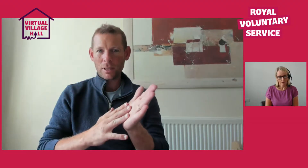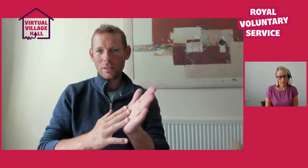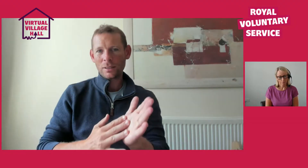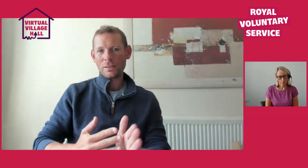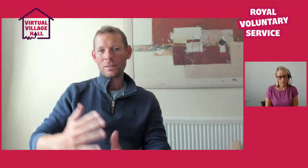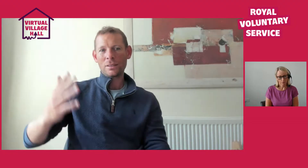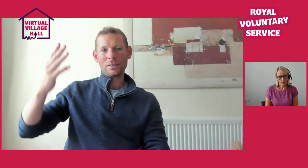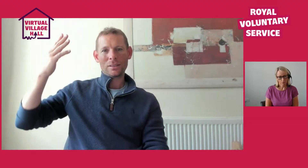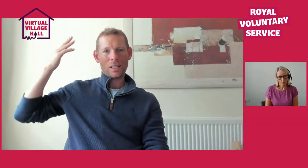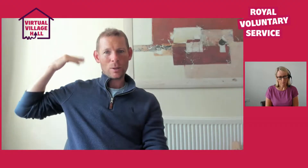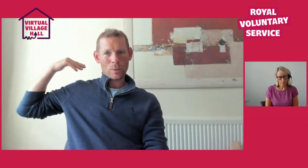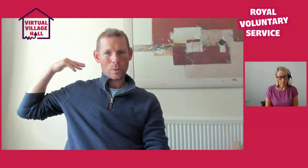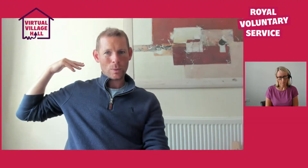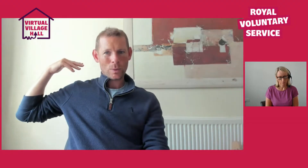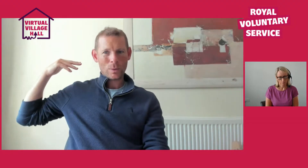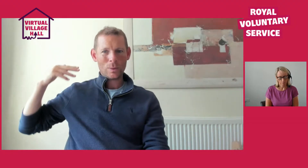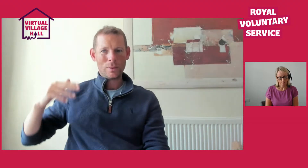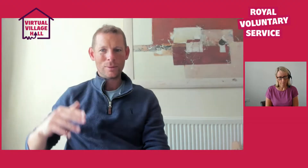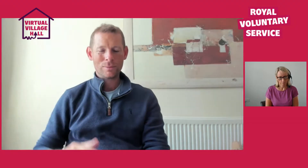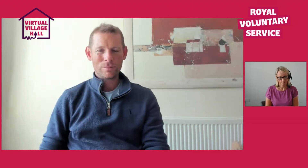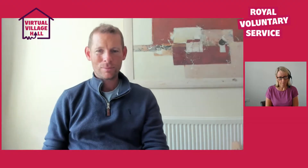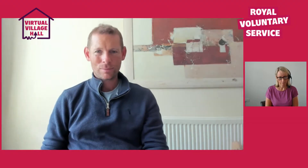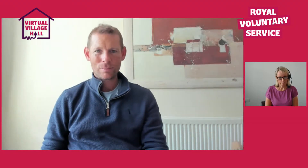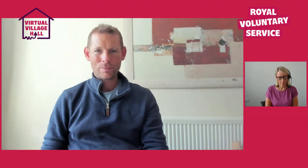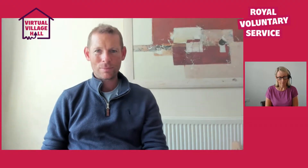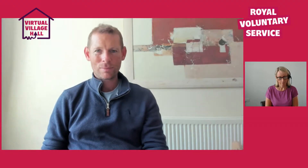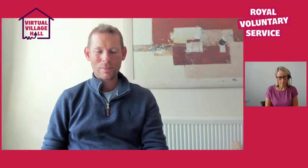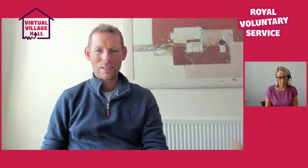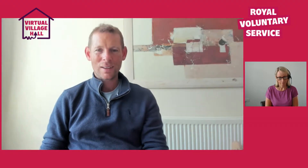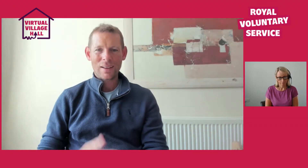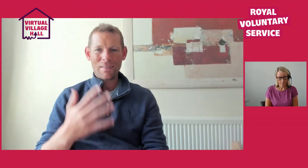or 5 months ago.